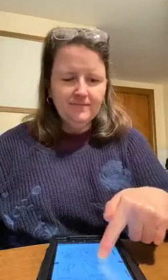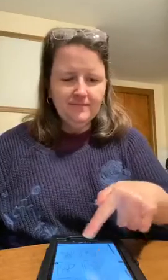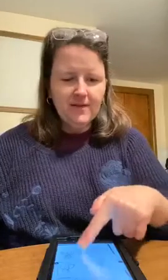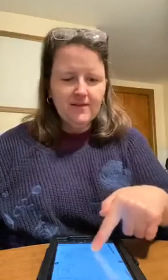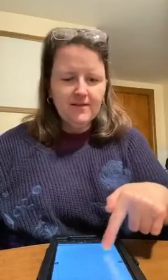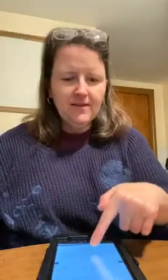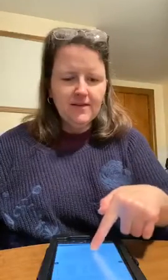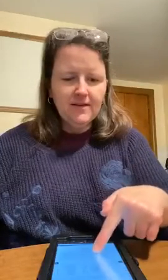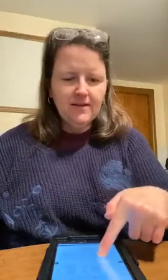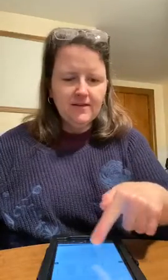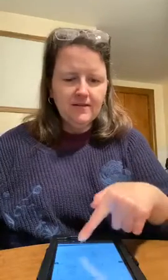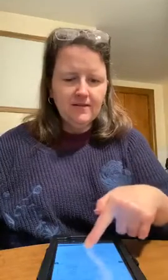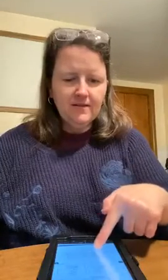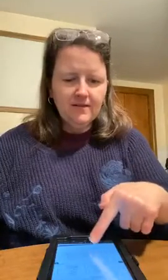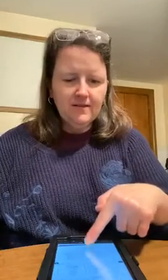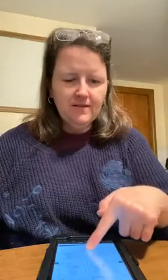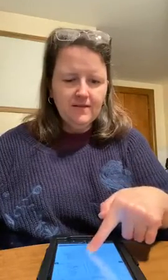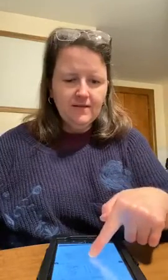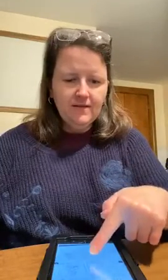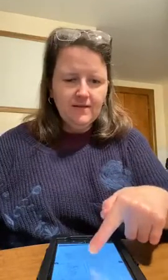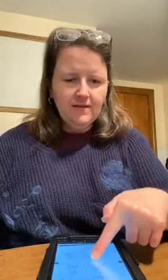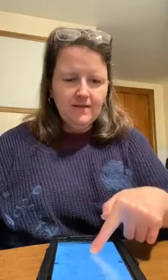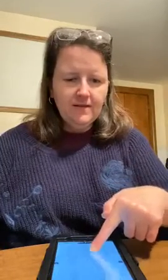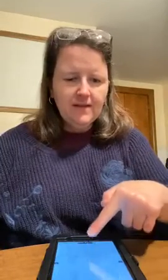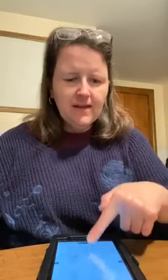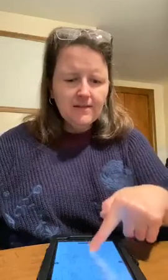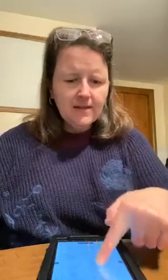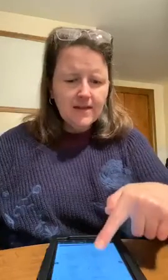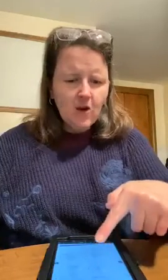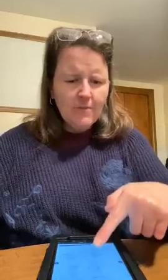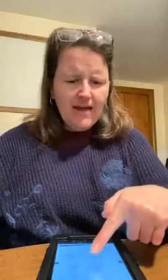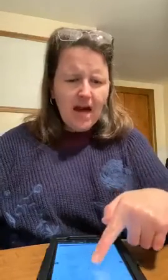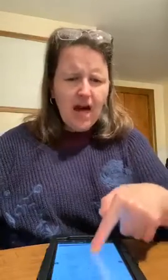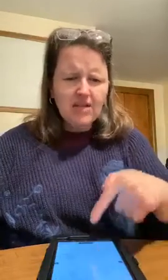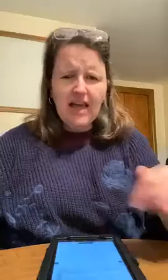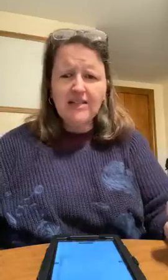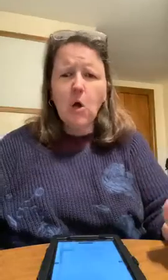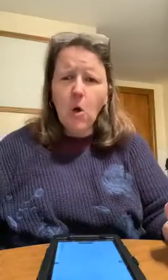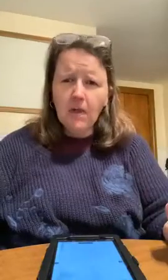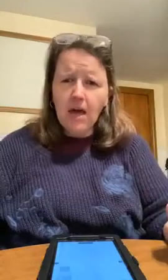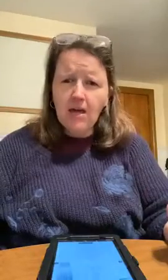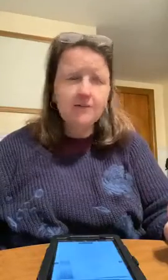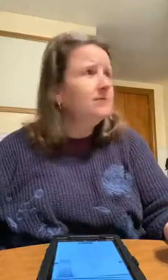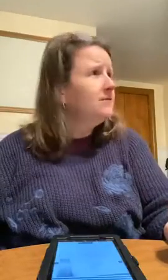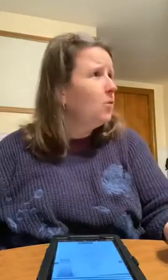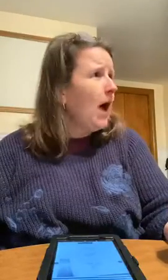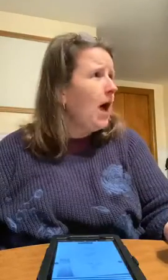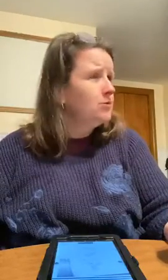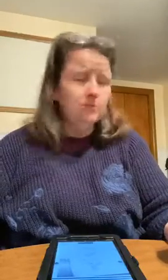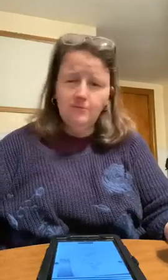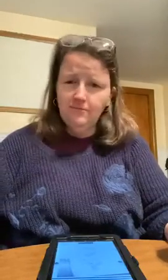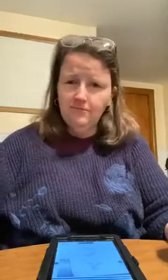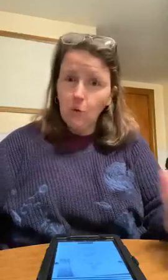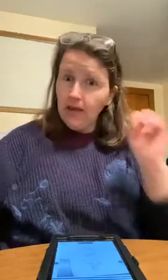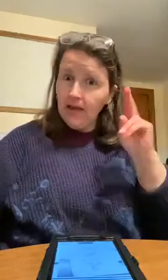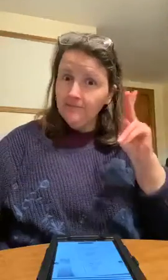Let's see. Is that everything? Oh my gosh, that's the whole thing. Wow. Okay.